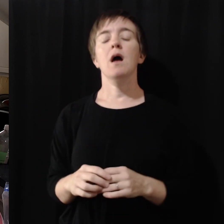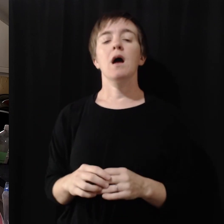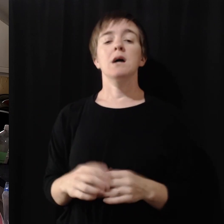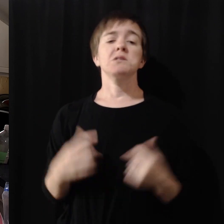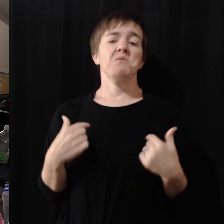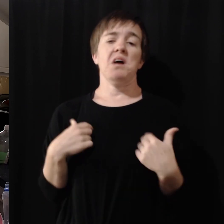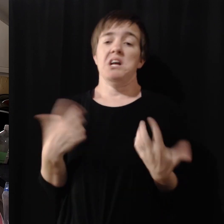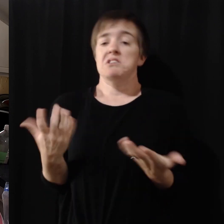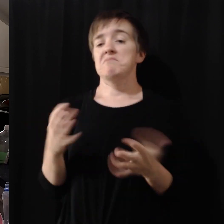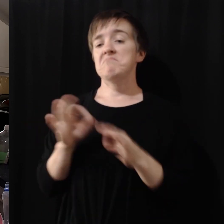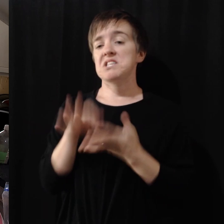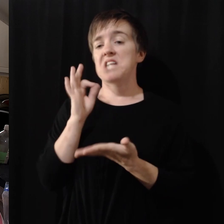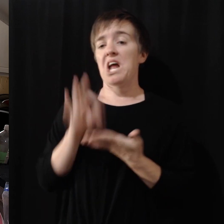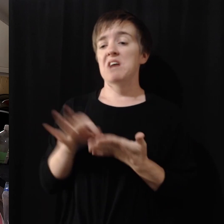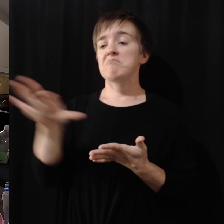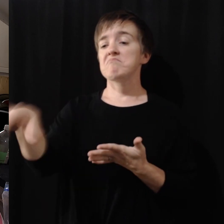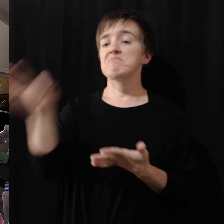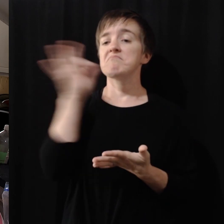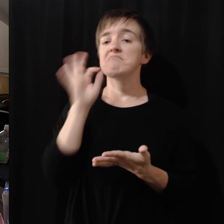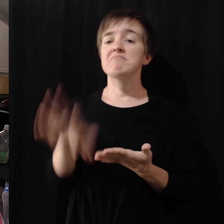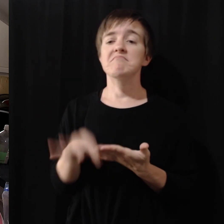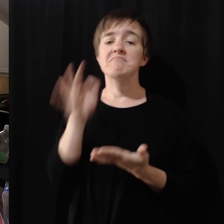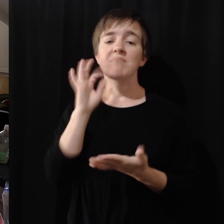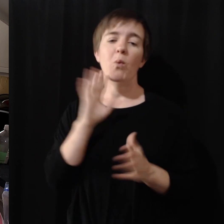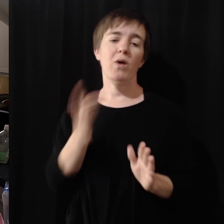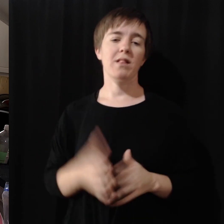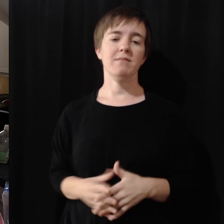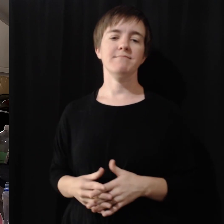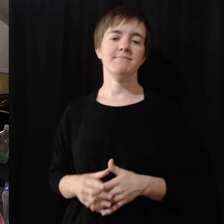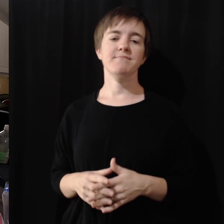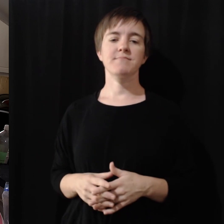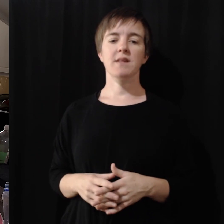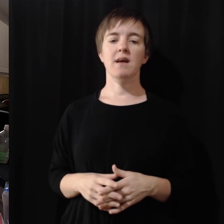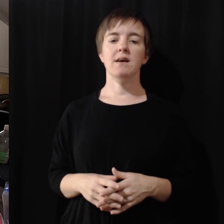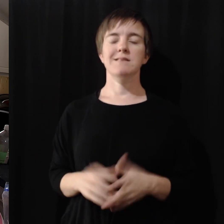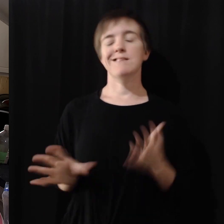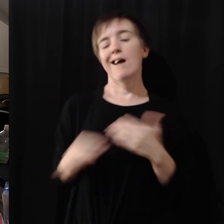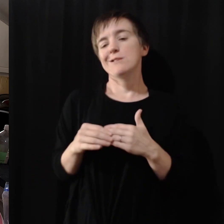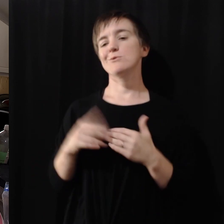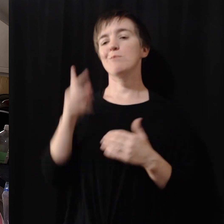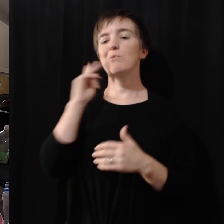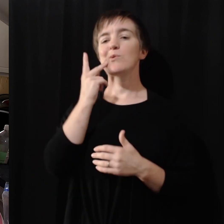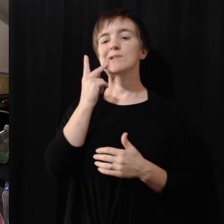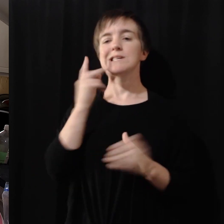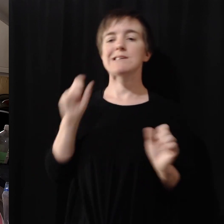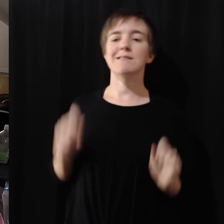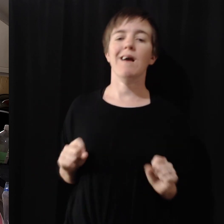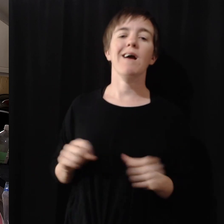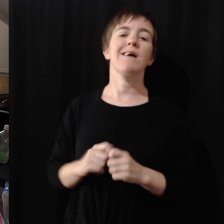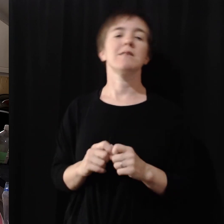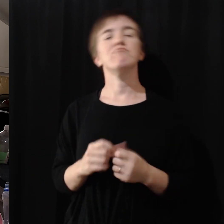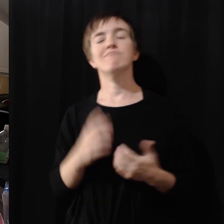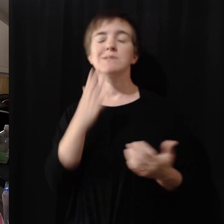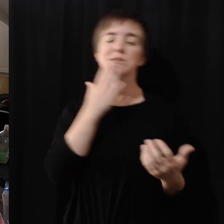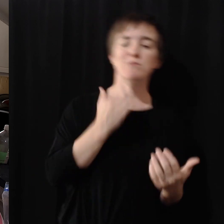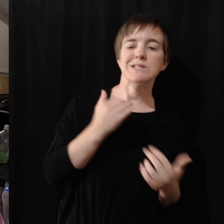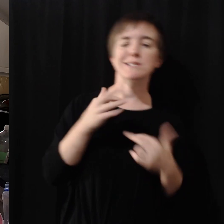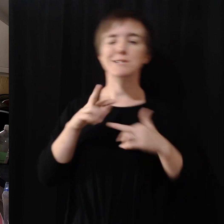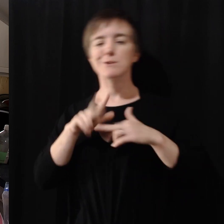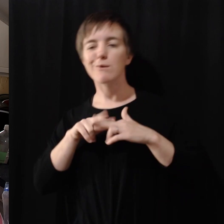And I just kind of snack on it throughout the day. Gives you a nice little protein,